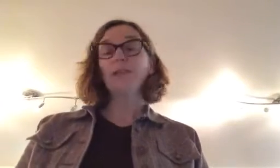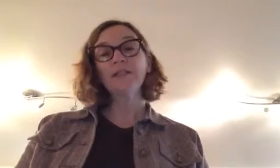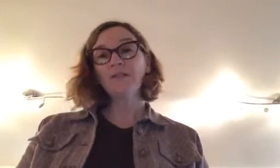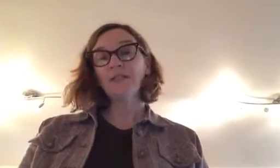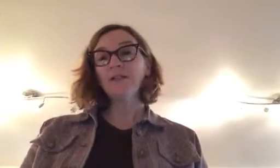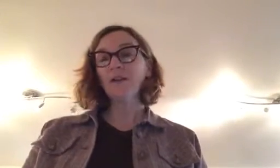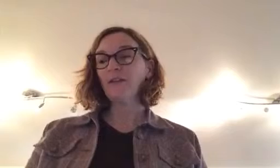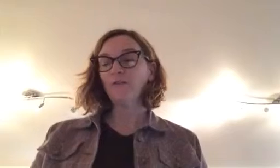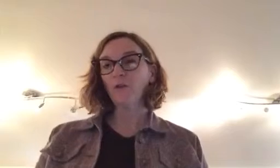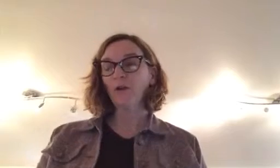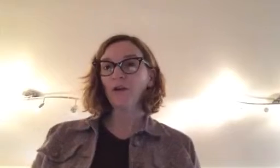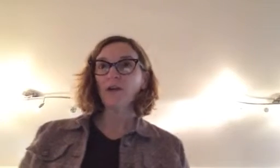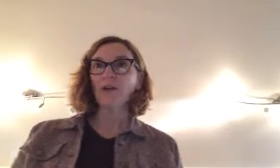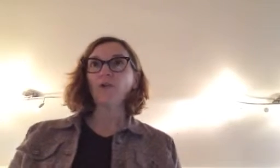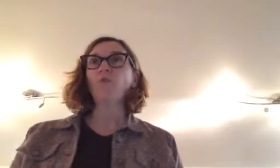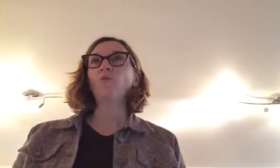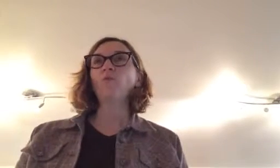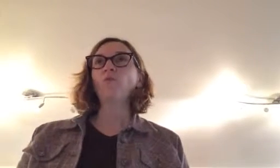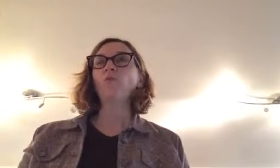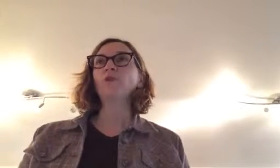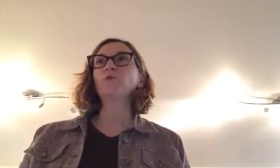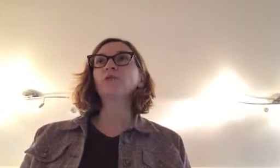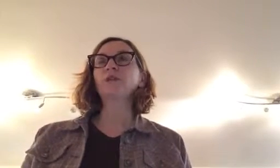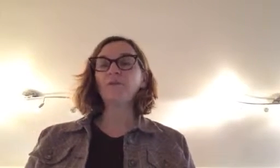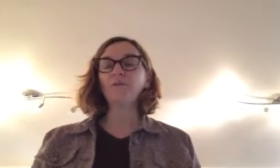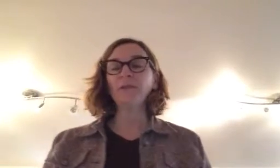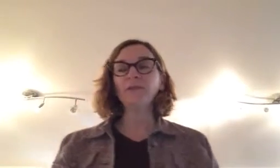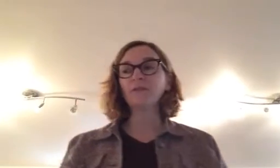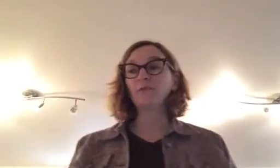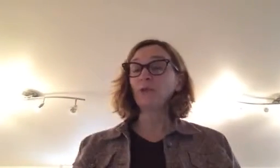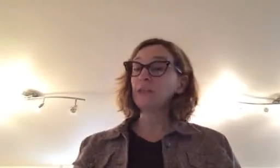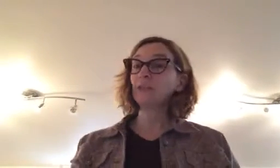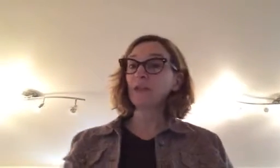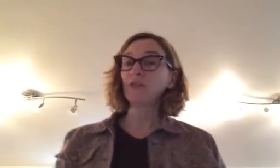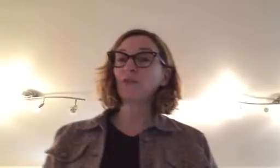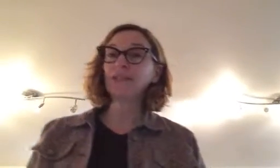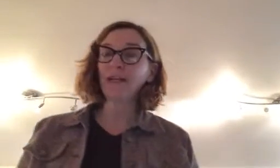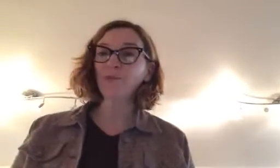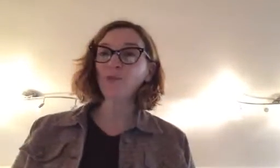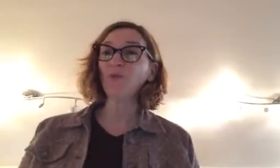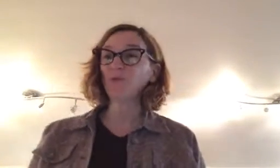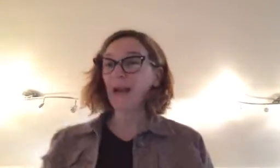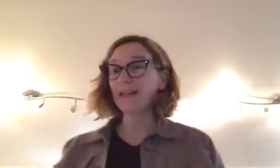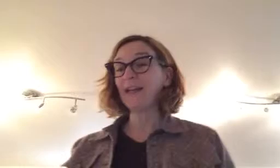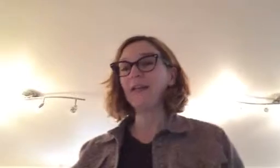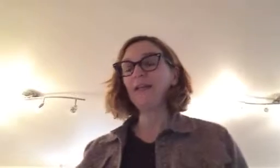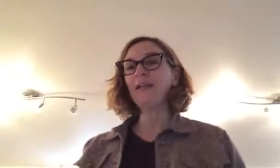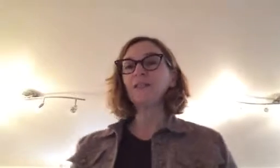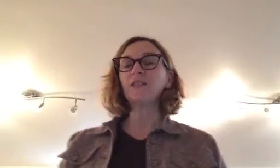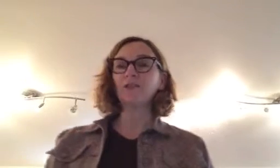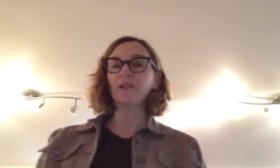to 1794, which was the government's pretty successful attempt to eradicate any